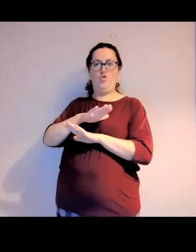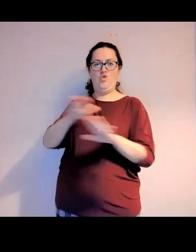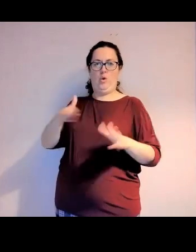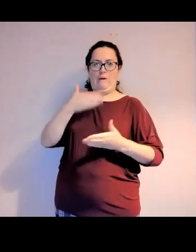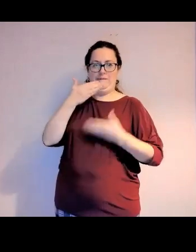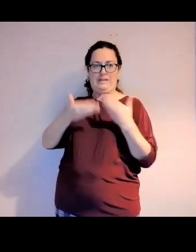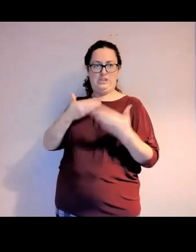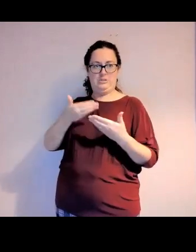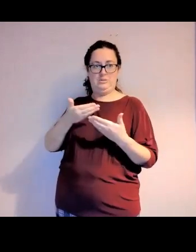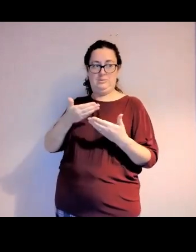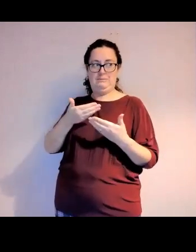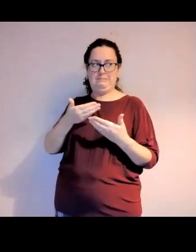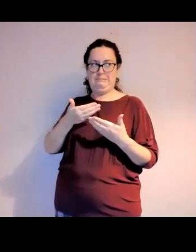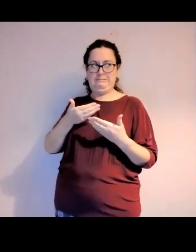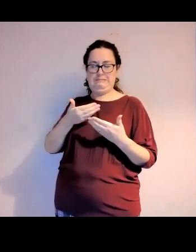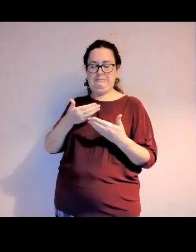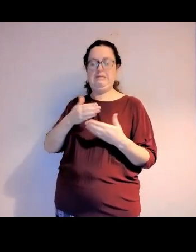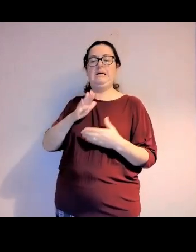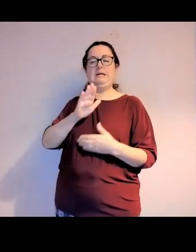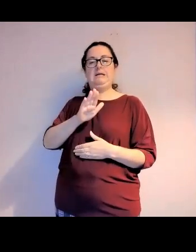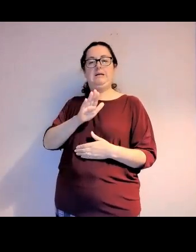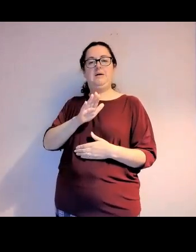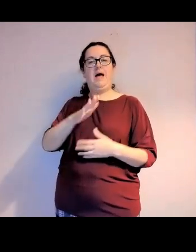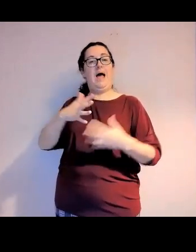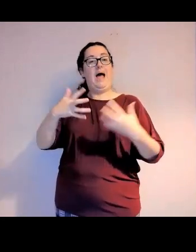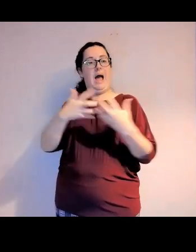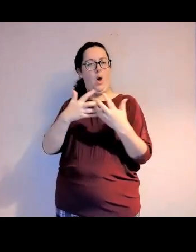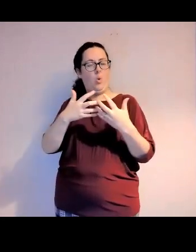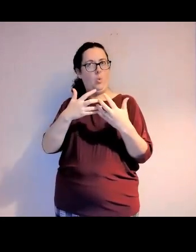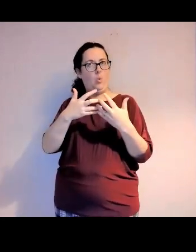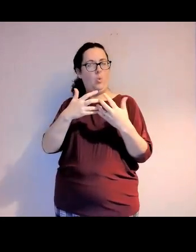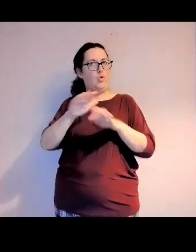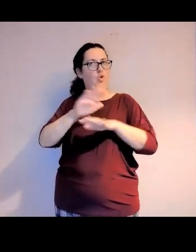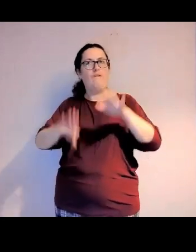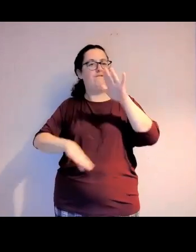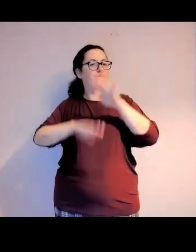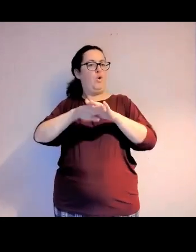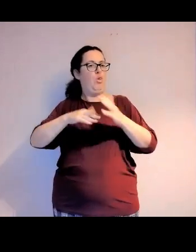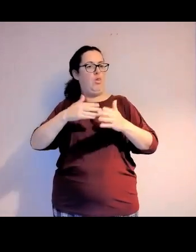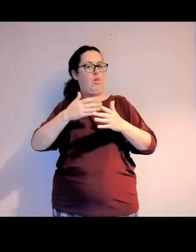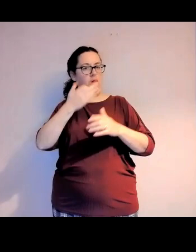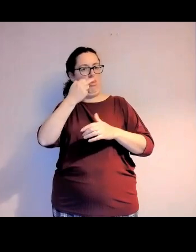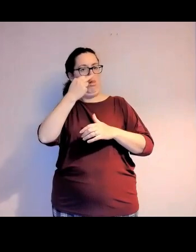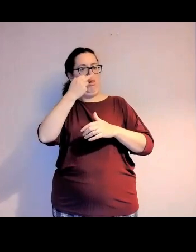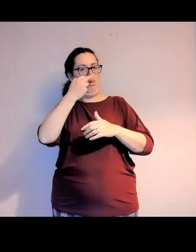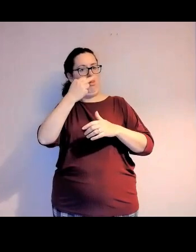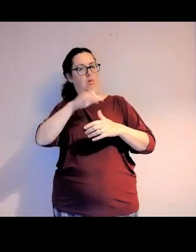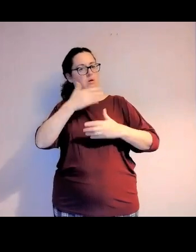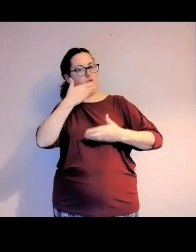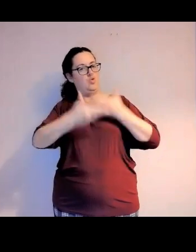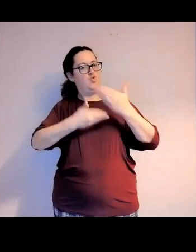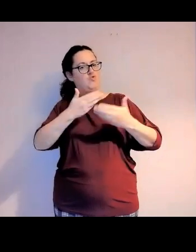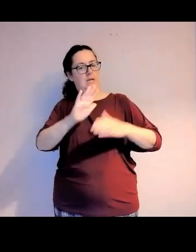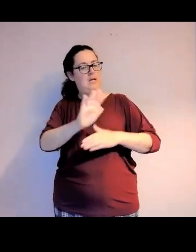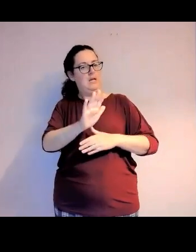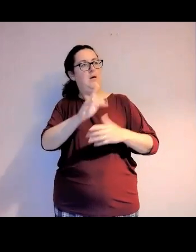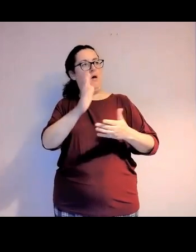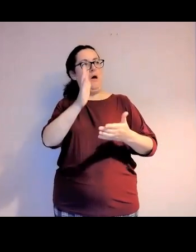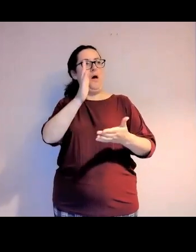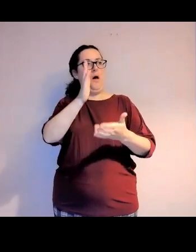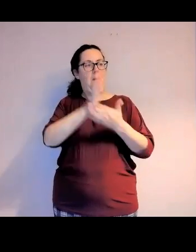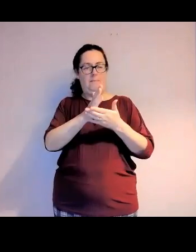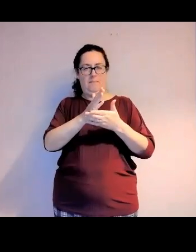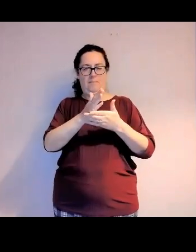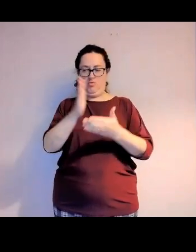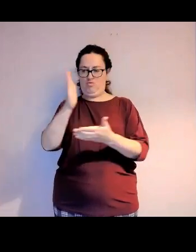It most certainly isn't, but I love the way that it's not entirely fiction either, and there's a kind of bridge between these two worlds. In